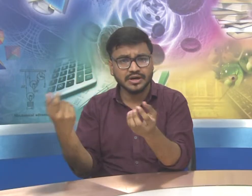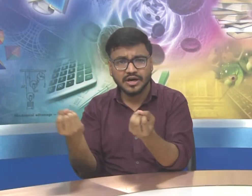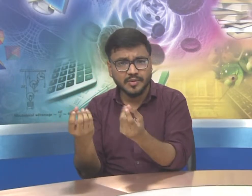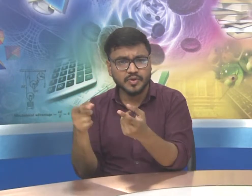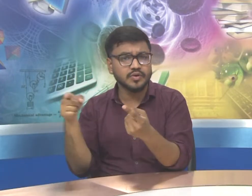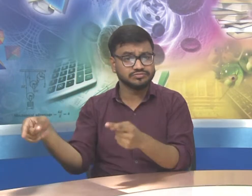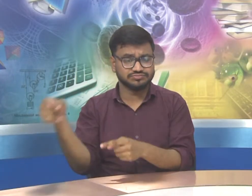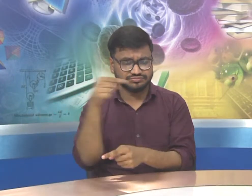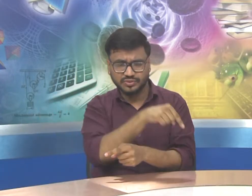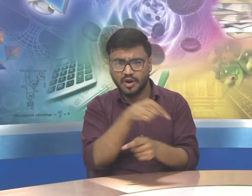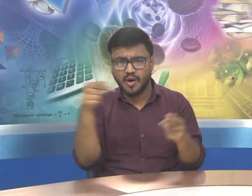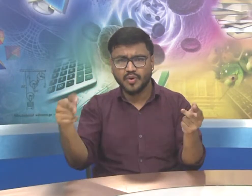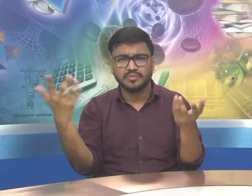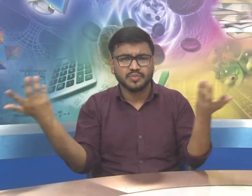constant proportions.